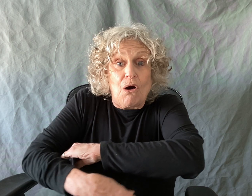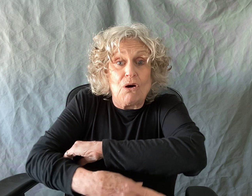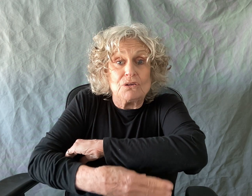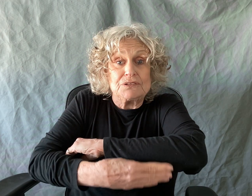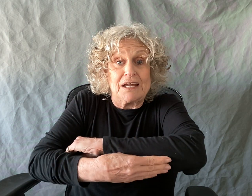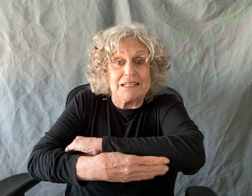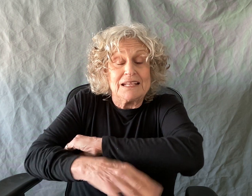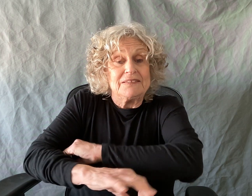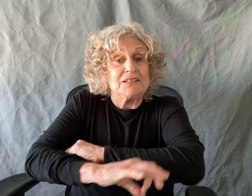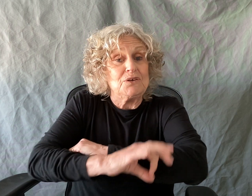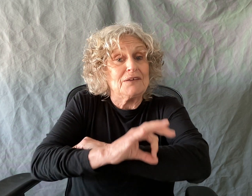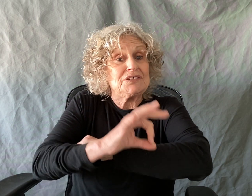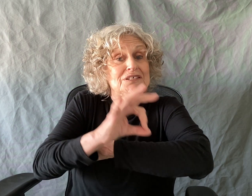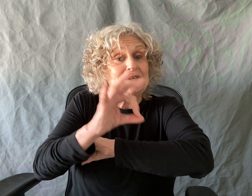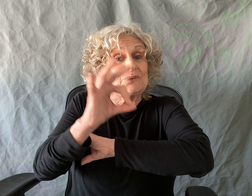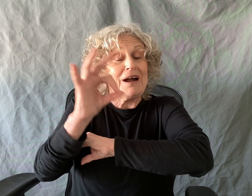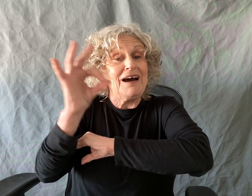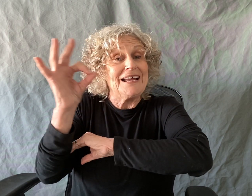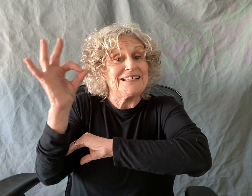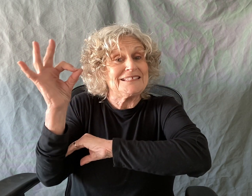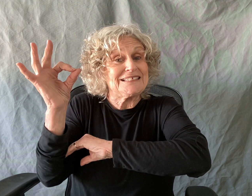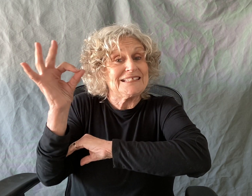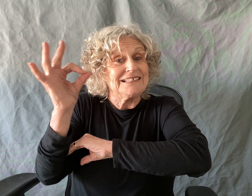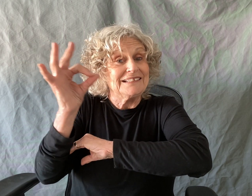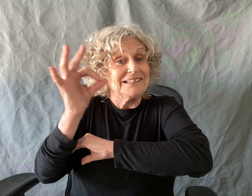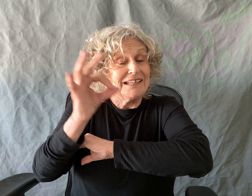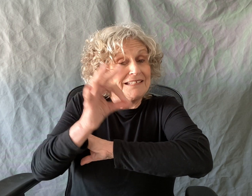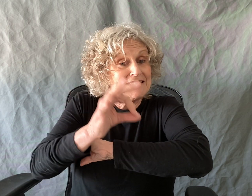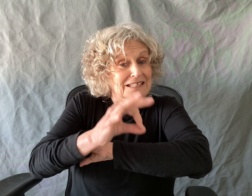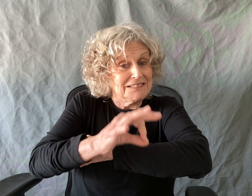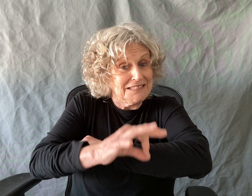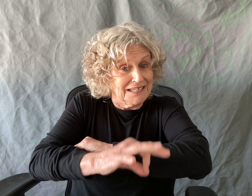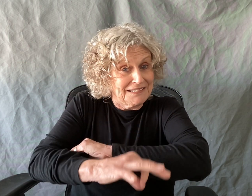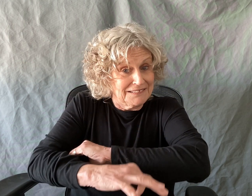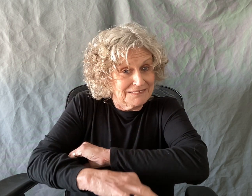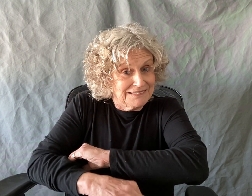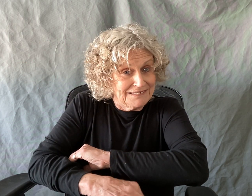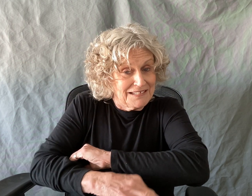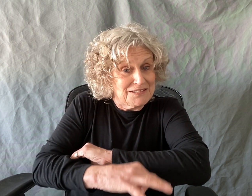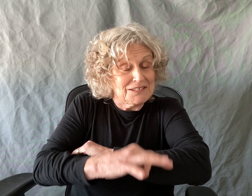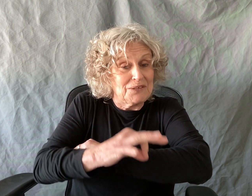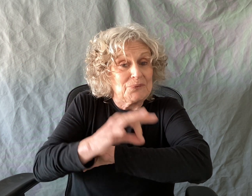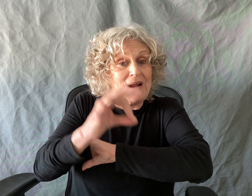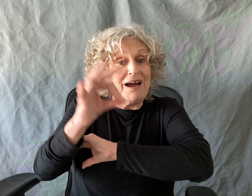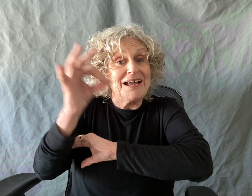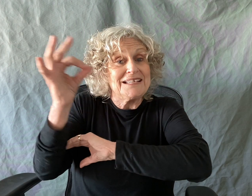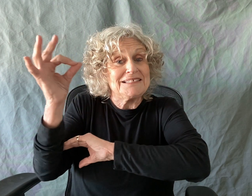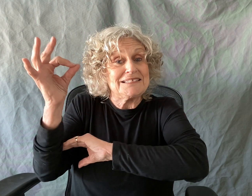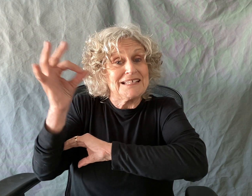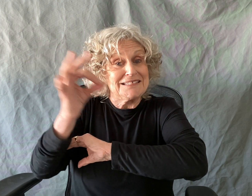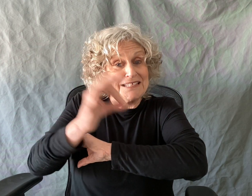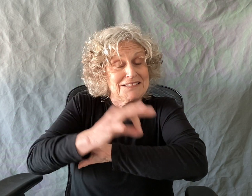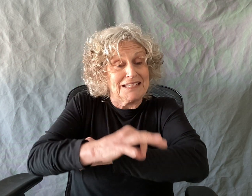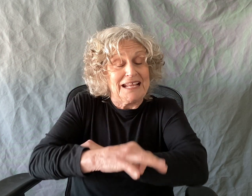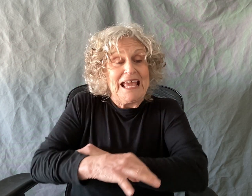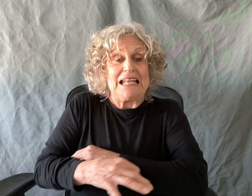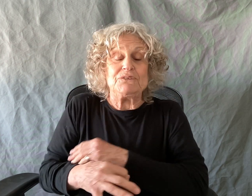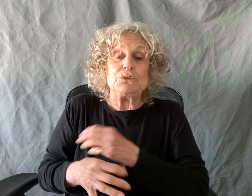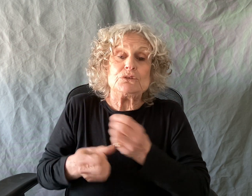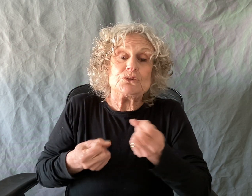All night. Then you have sunrise and sunset. Sunrise and sunset. And if you're doing